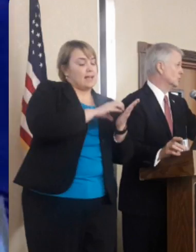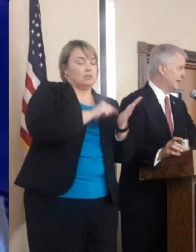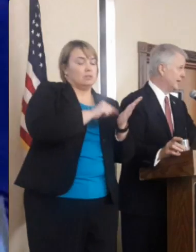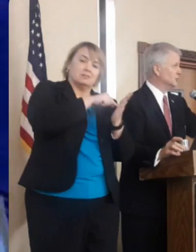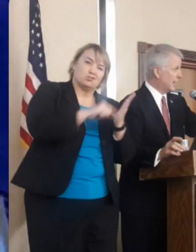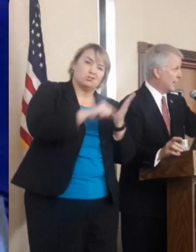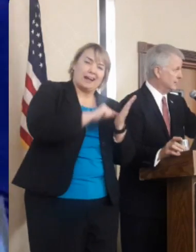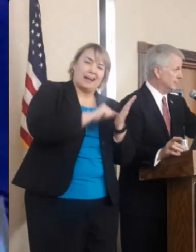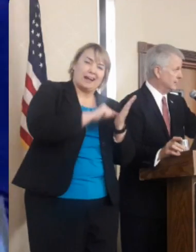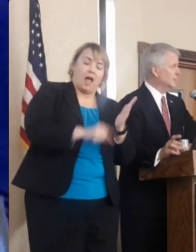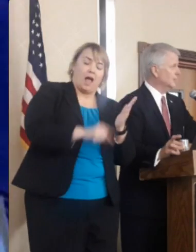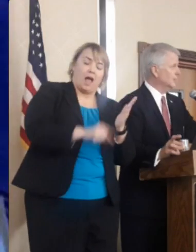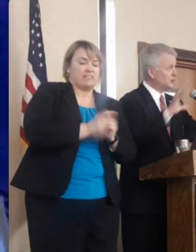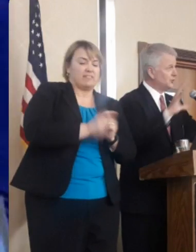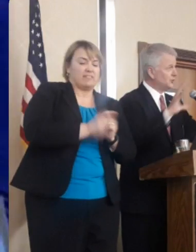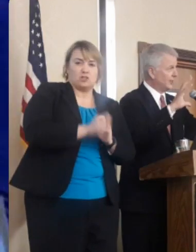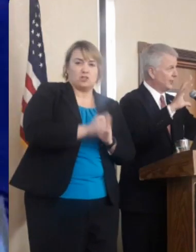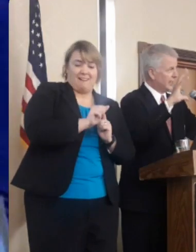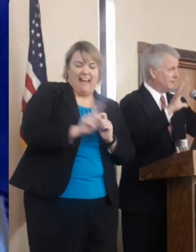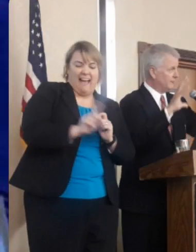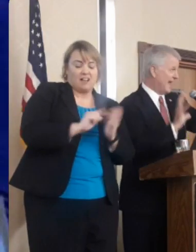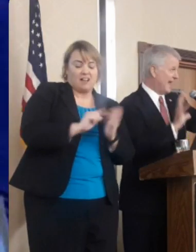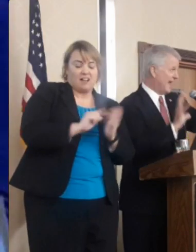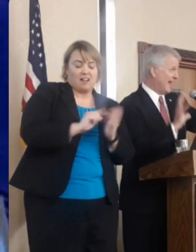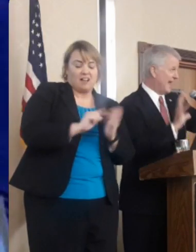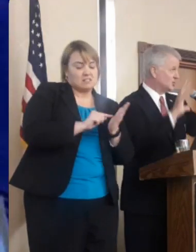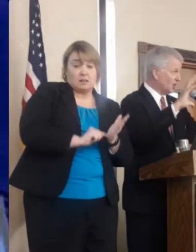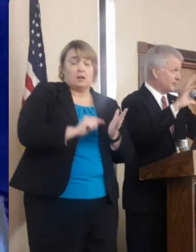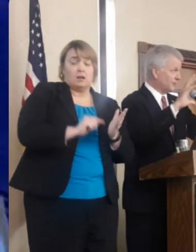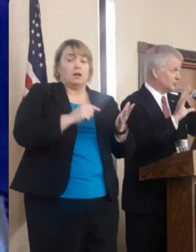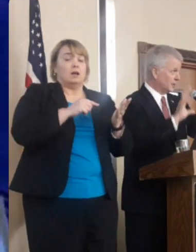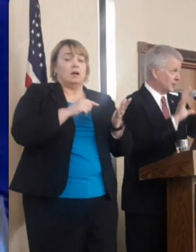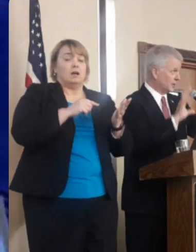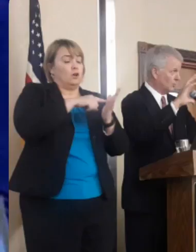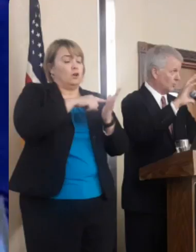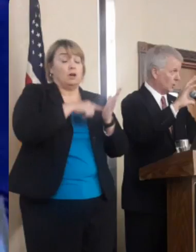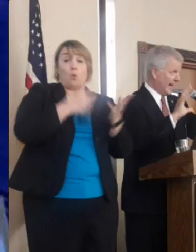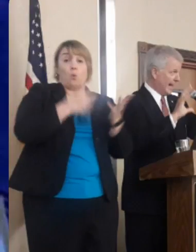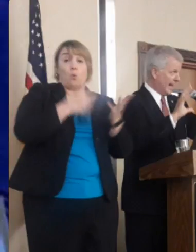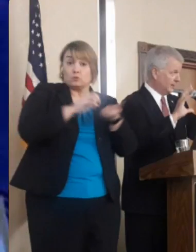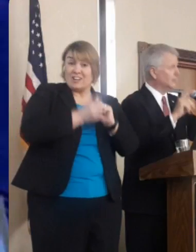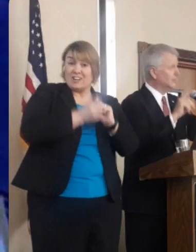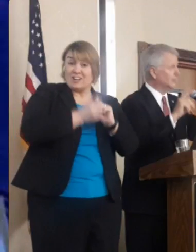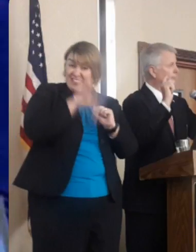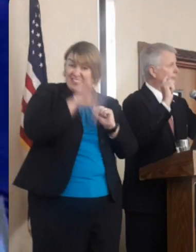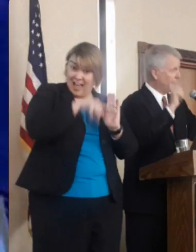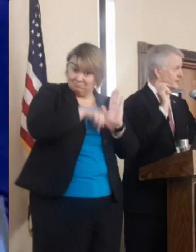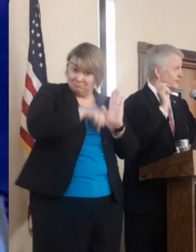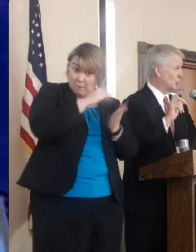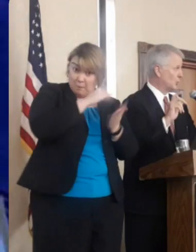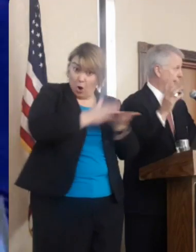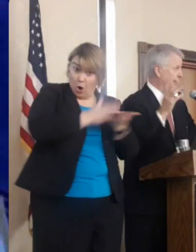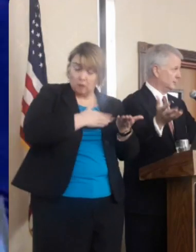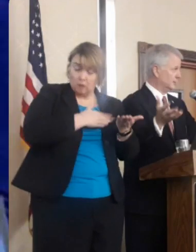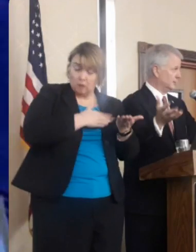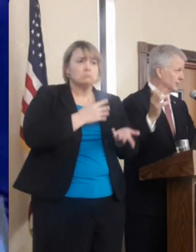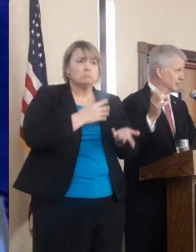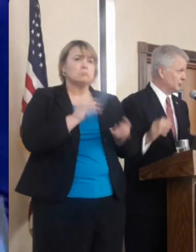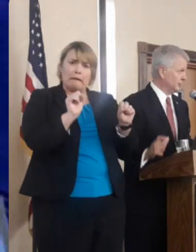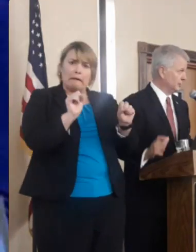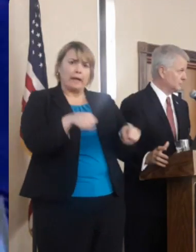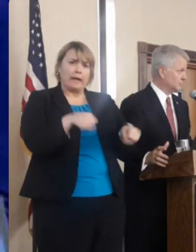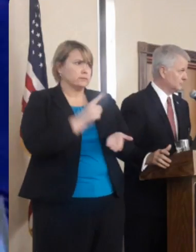are at. So any change to any of that stuff that was struck out or added, that's appropriate discussion during